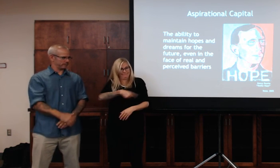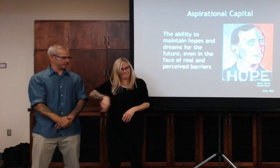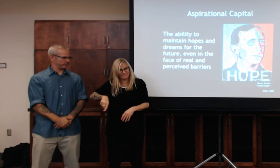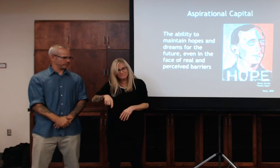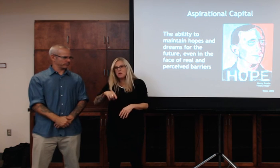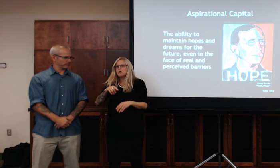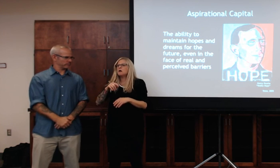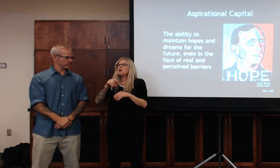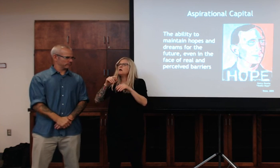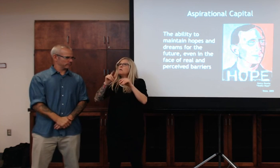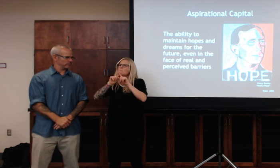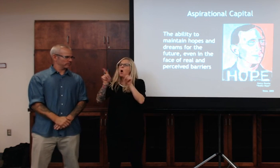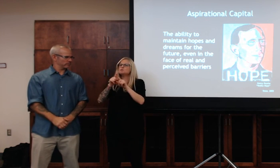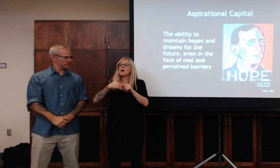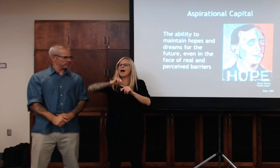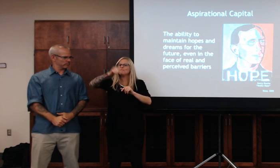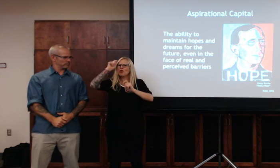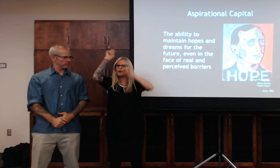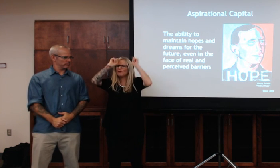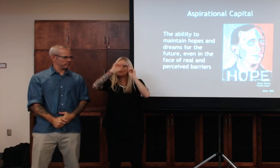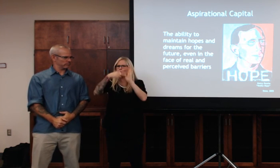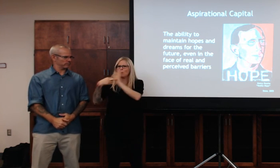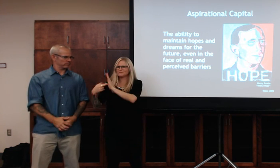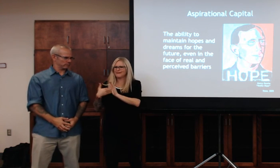are parents. There's also other roles that we play